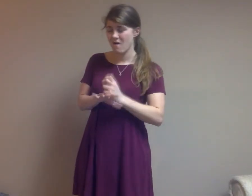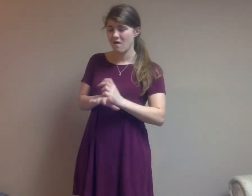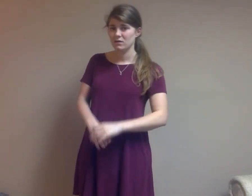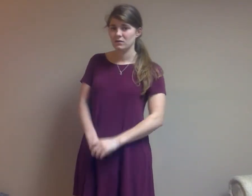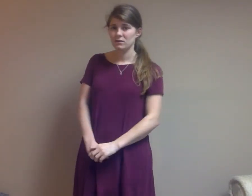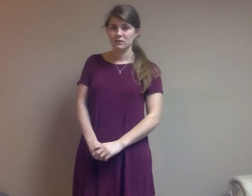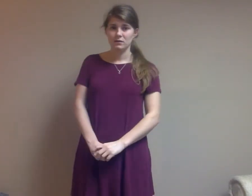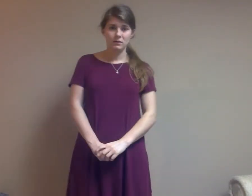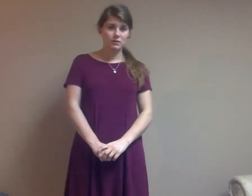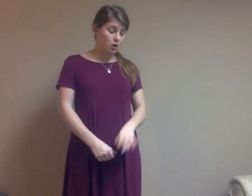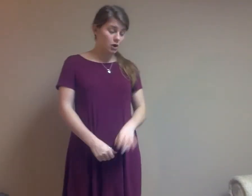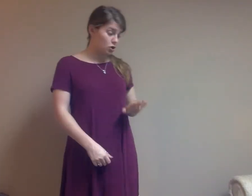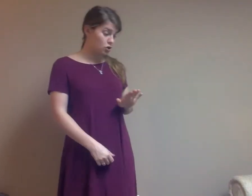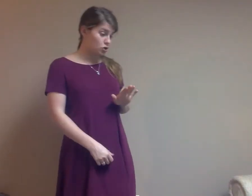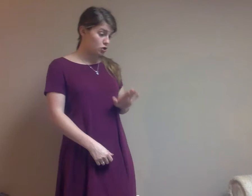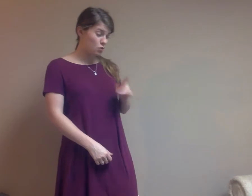Waiting soon, Mum.